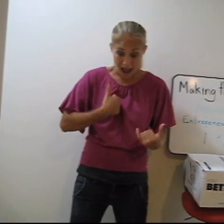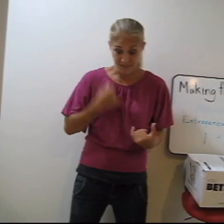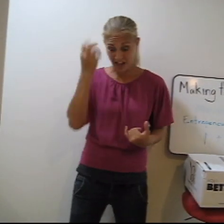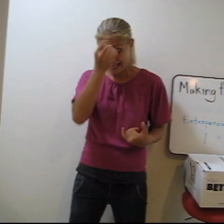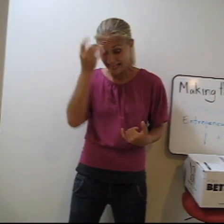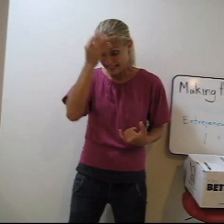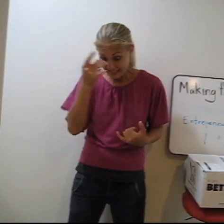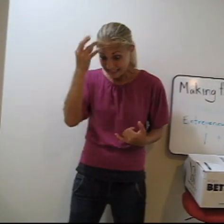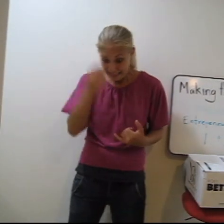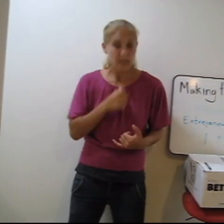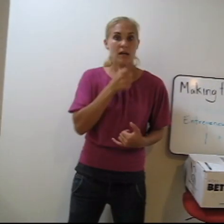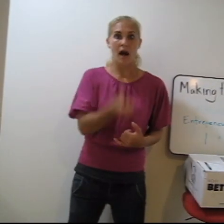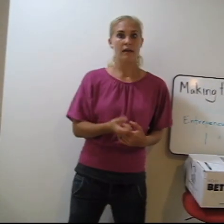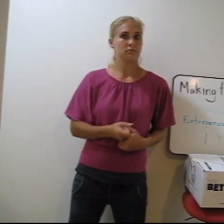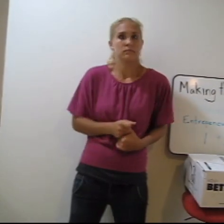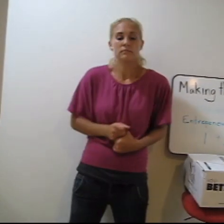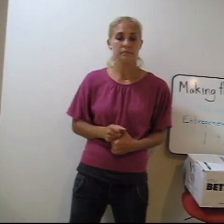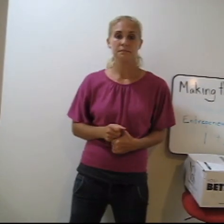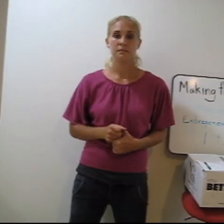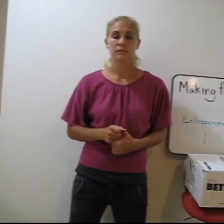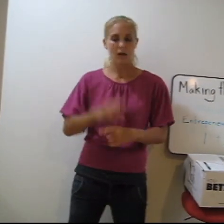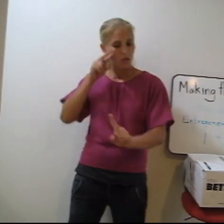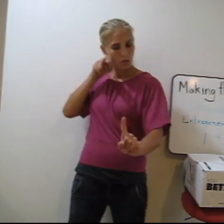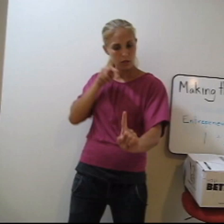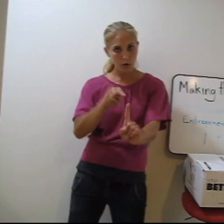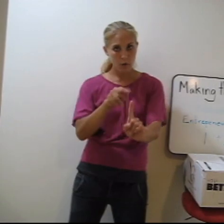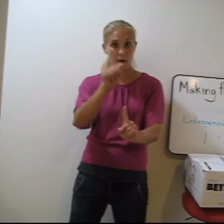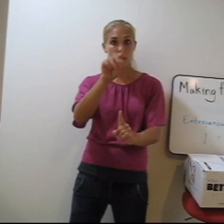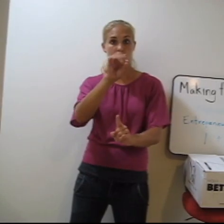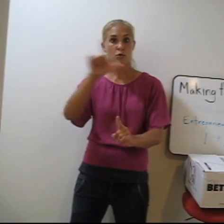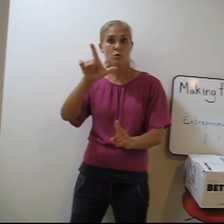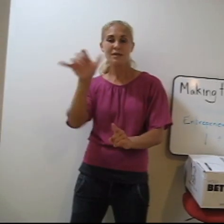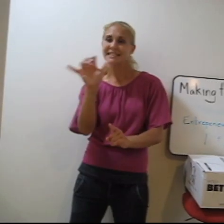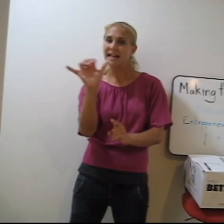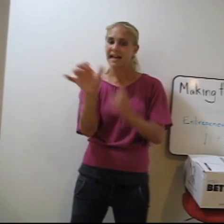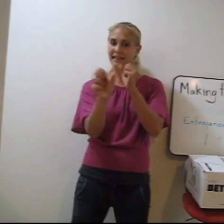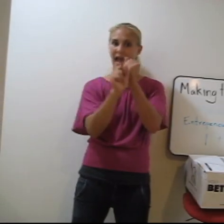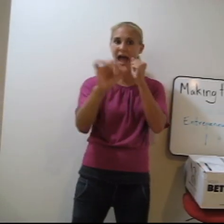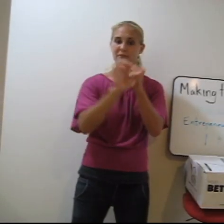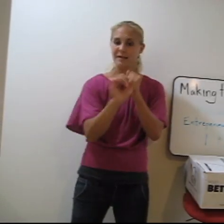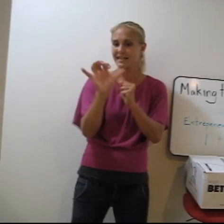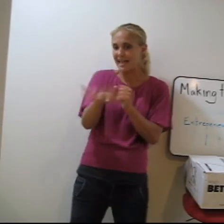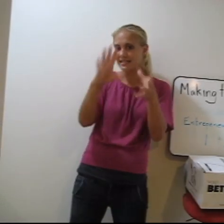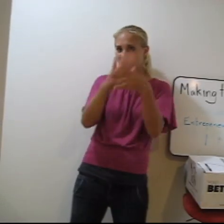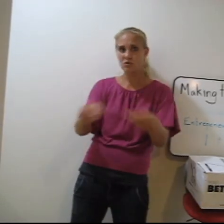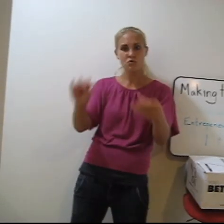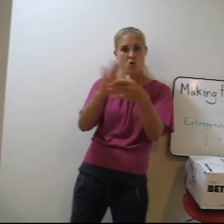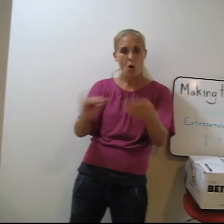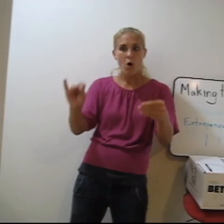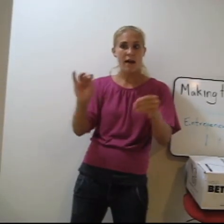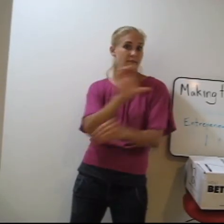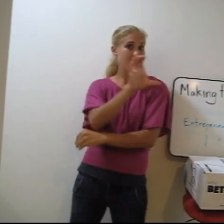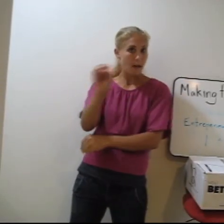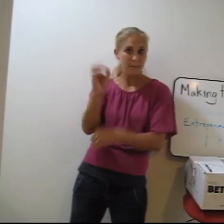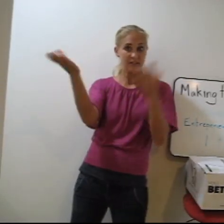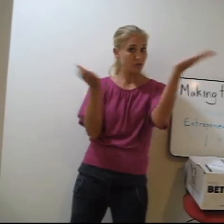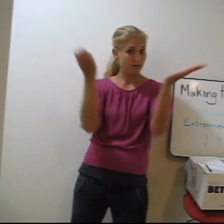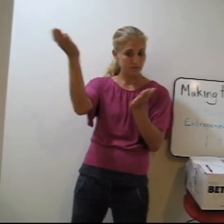don't. You can look at it this way. The tool is the advertisement or story of the product, service, and company. The company could have paid